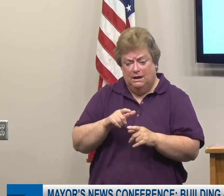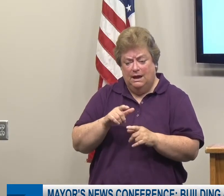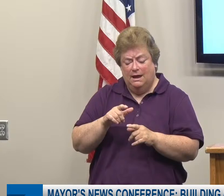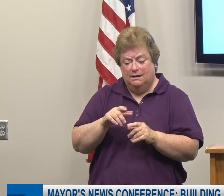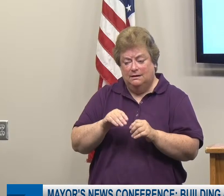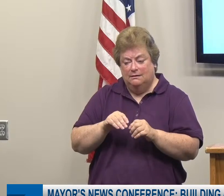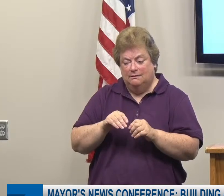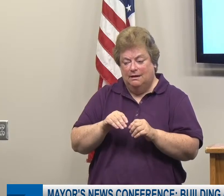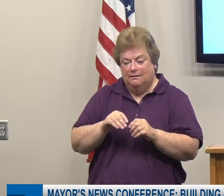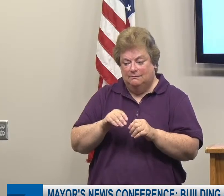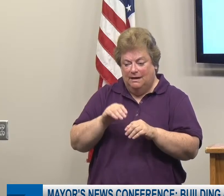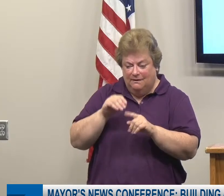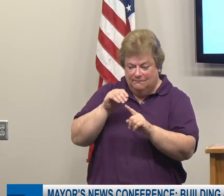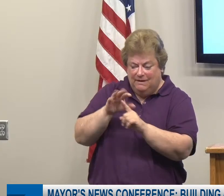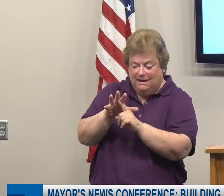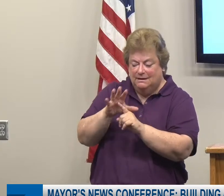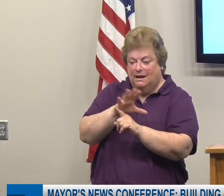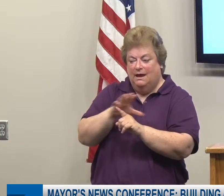existing programs.